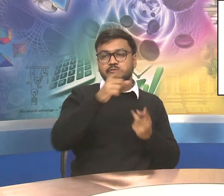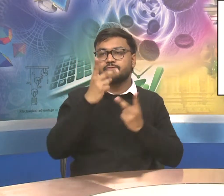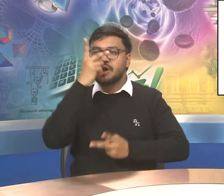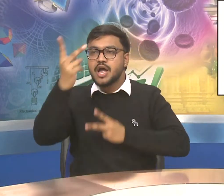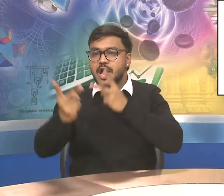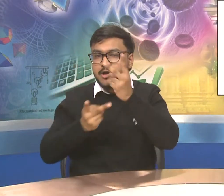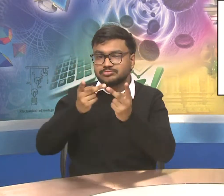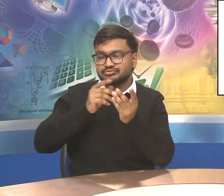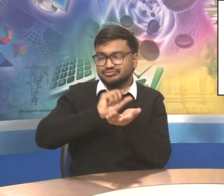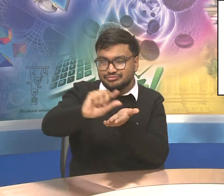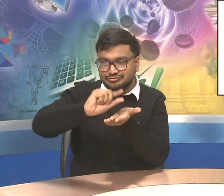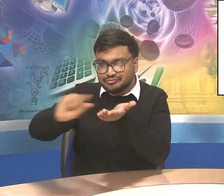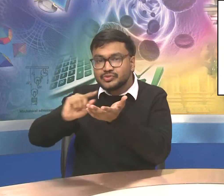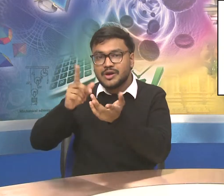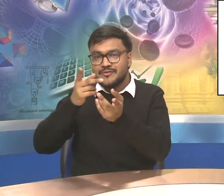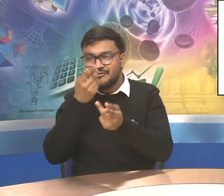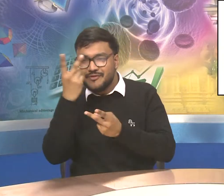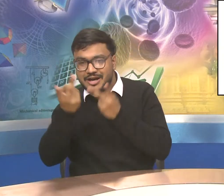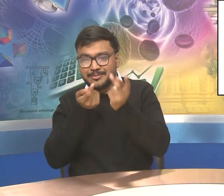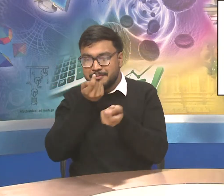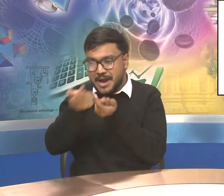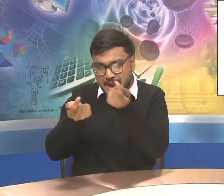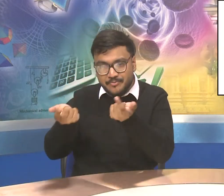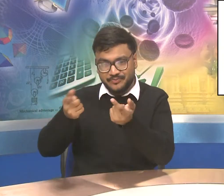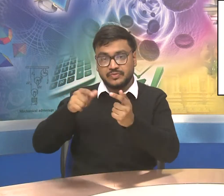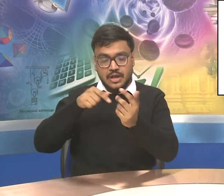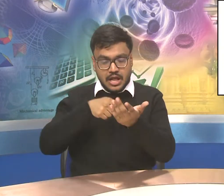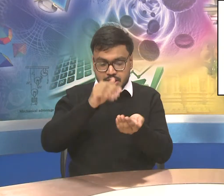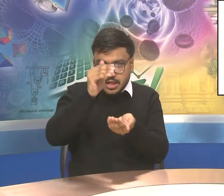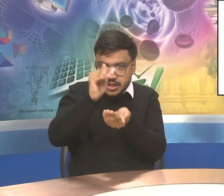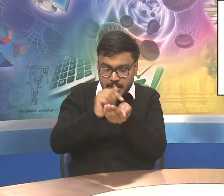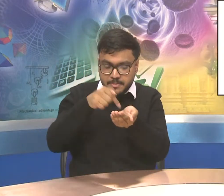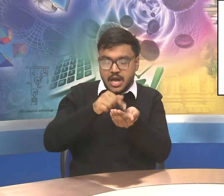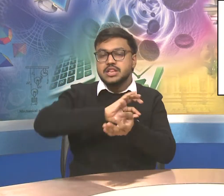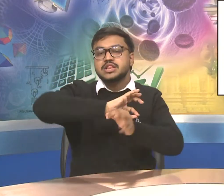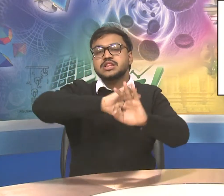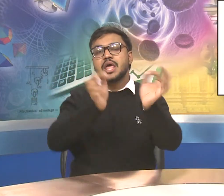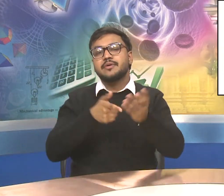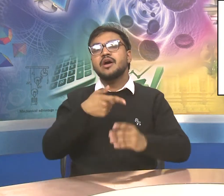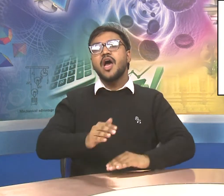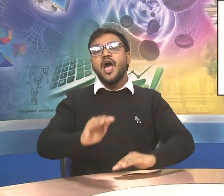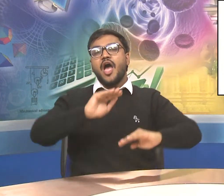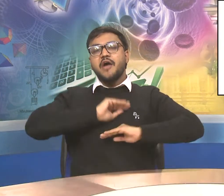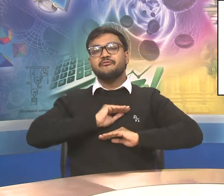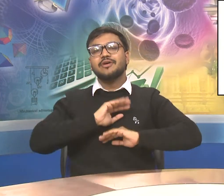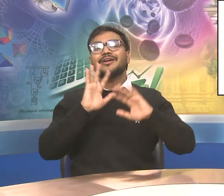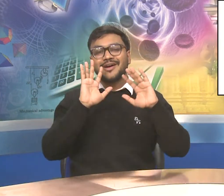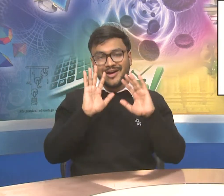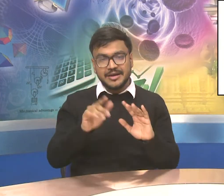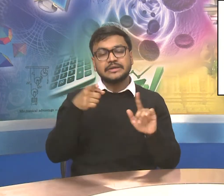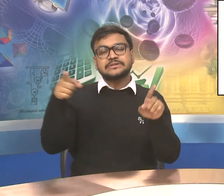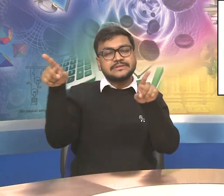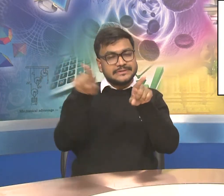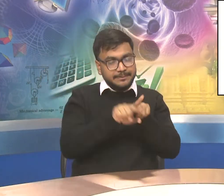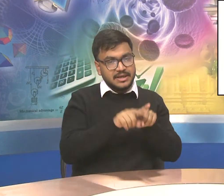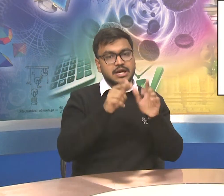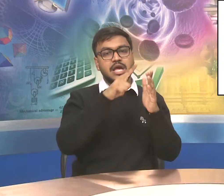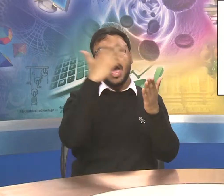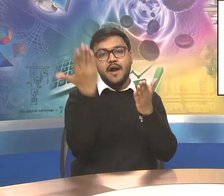Same as for we want to buy our house, so before that we collect money and when it's sufficient to buy